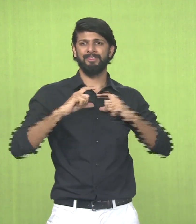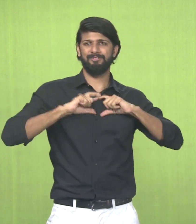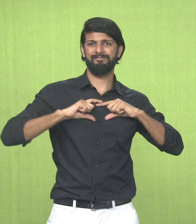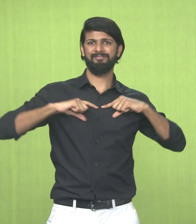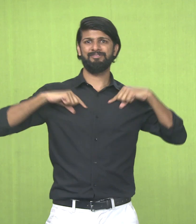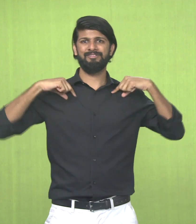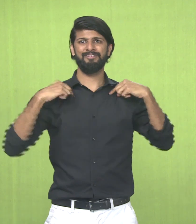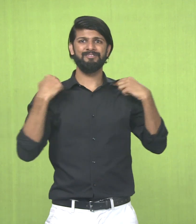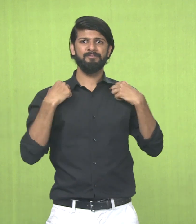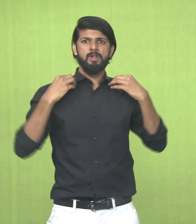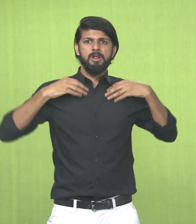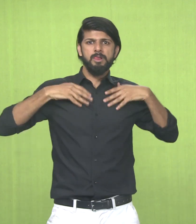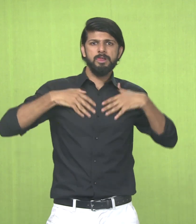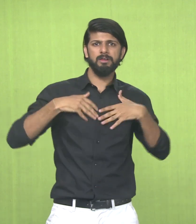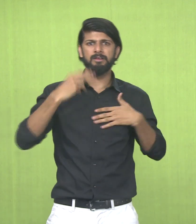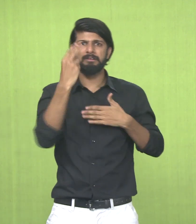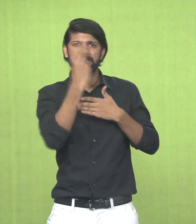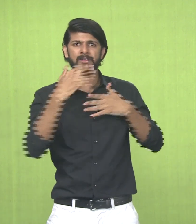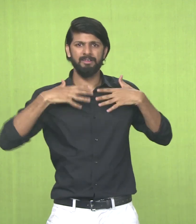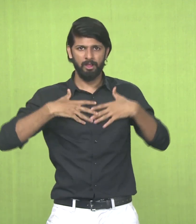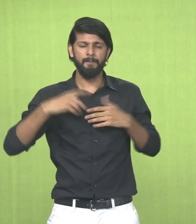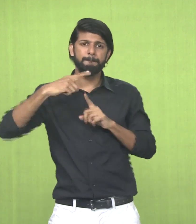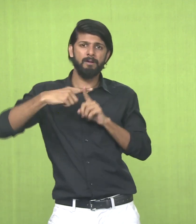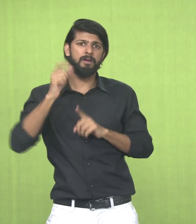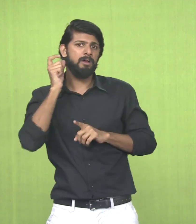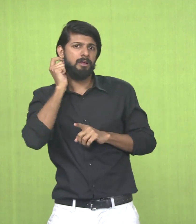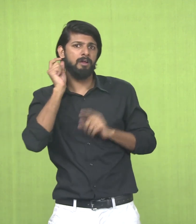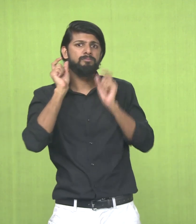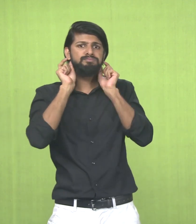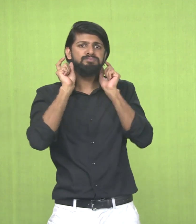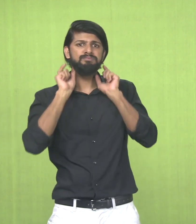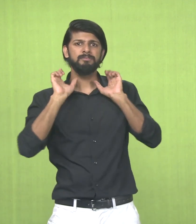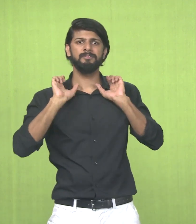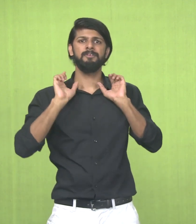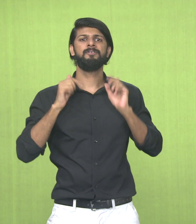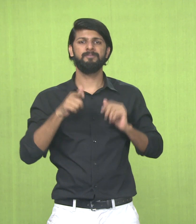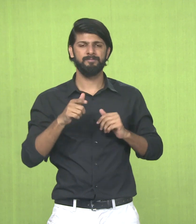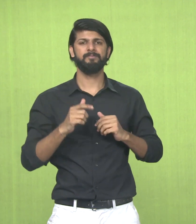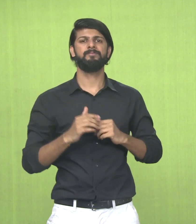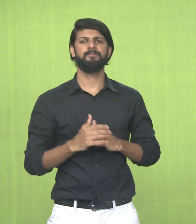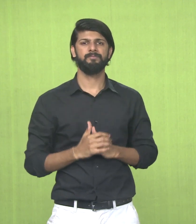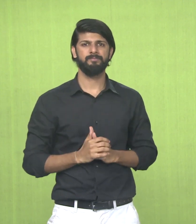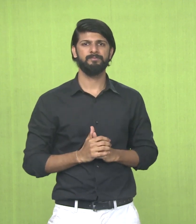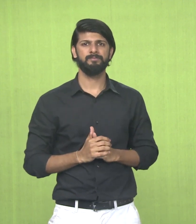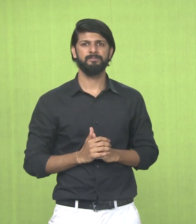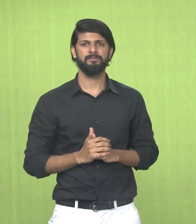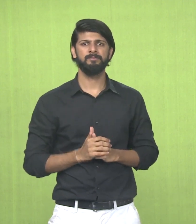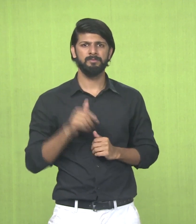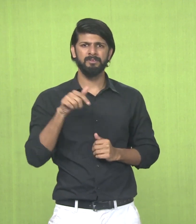He also is wearing pearl necklaces and earrings.